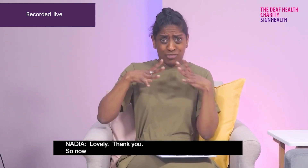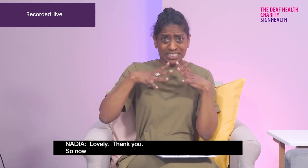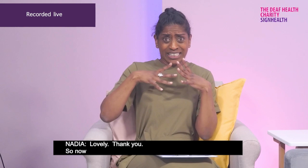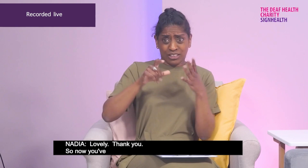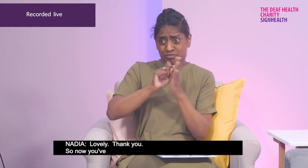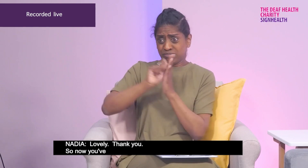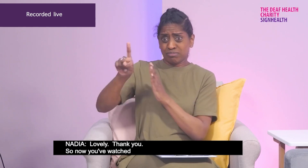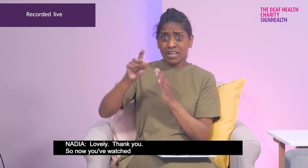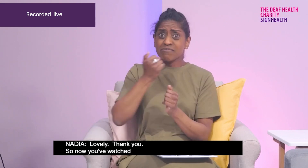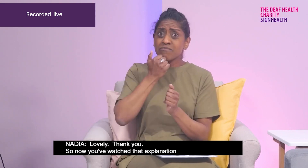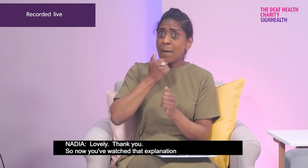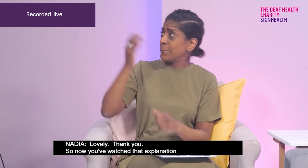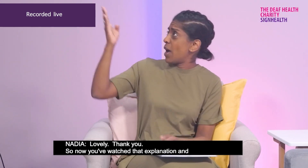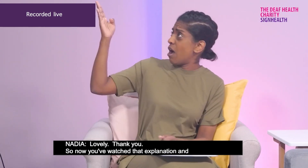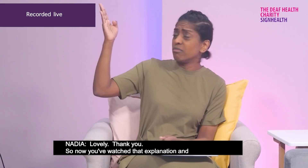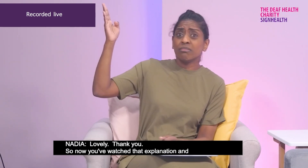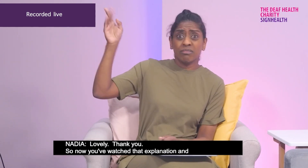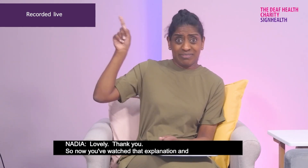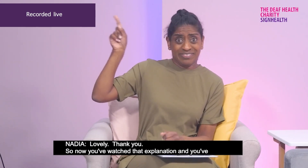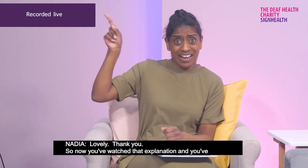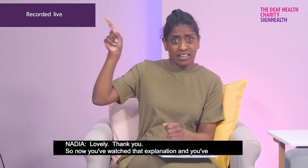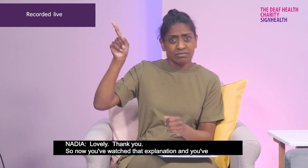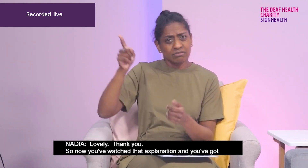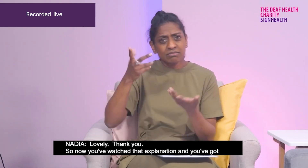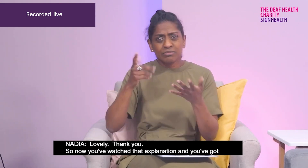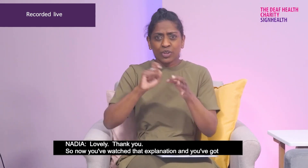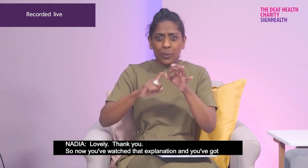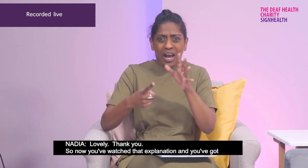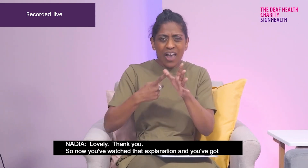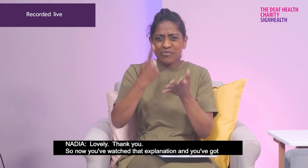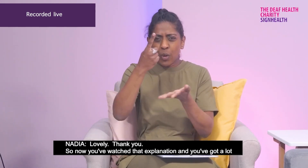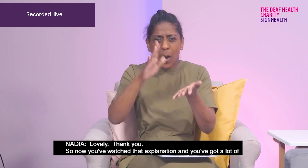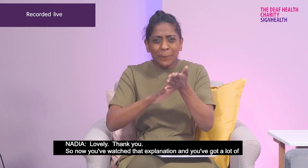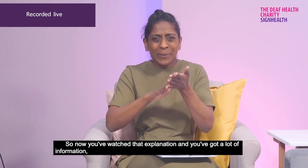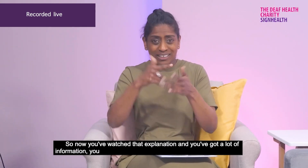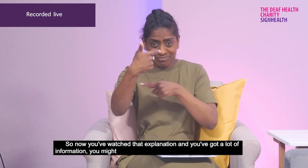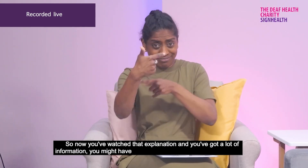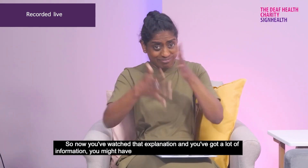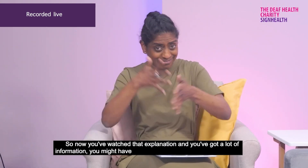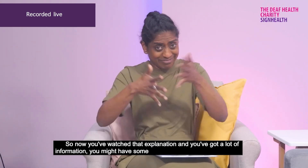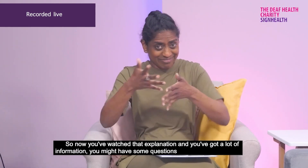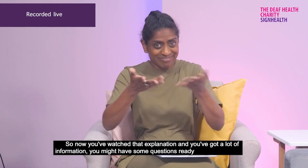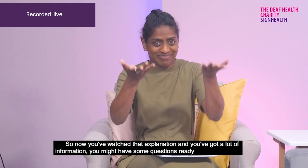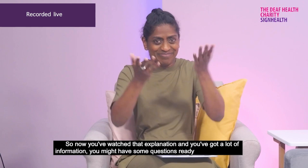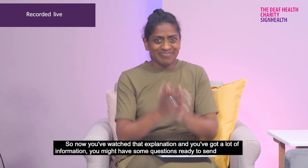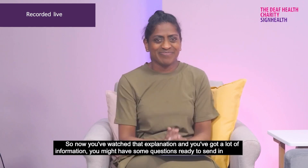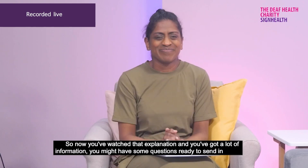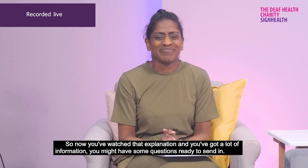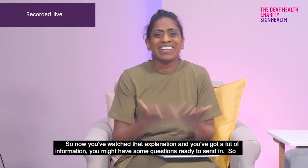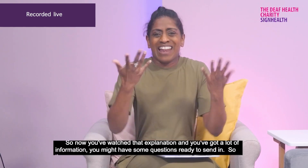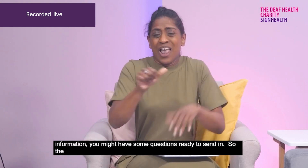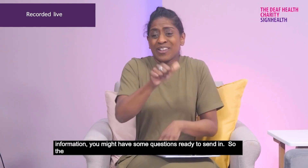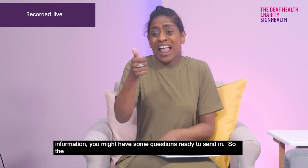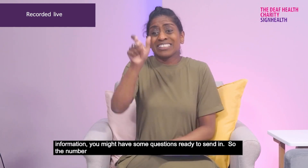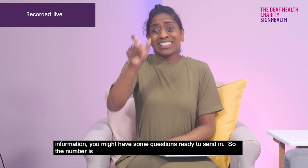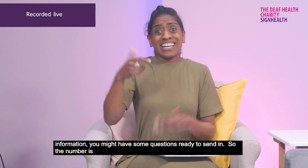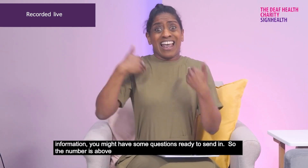So now you've watched that explanation and you've got a lot of information, you might have some questions ready to send in. So the number is